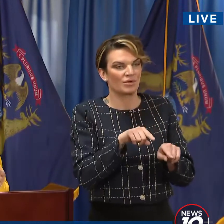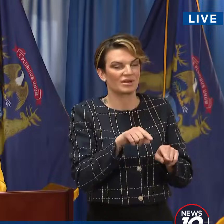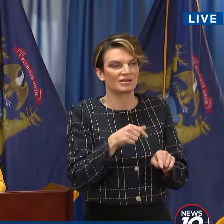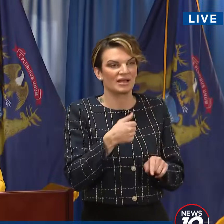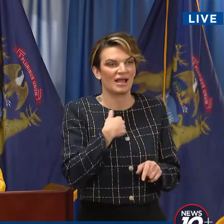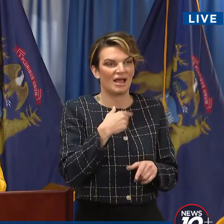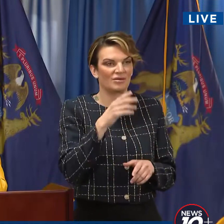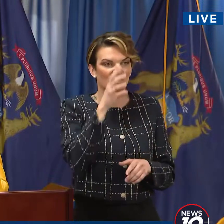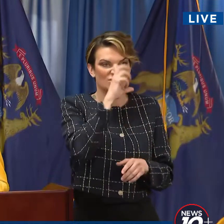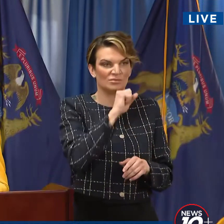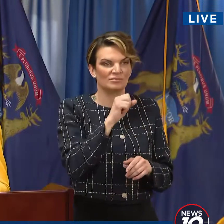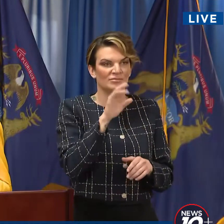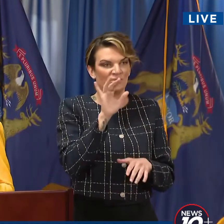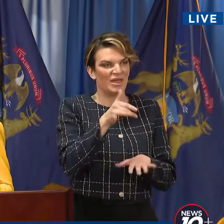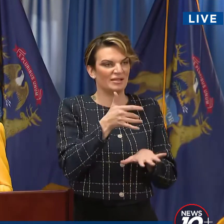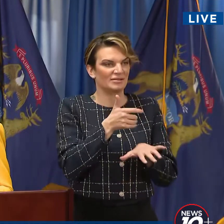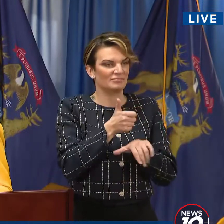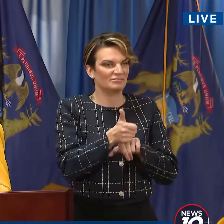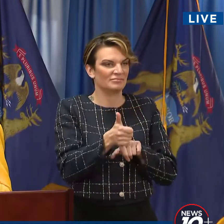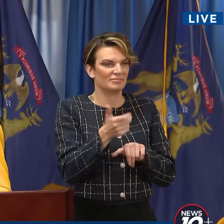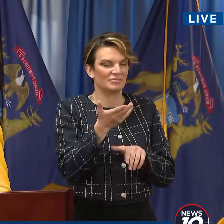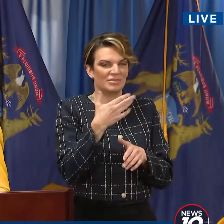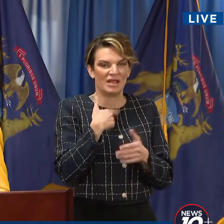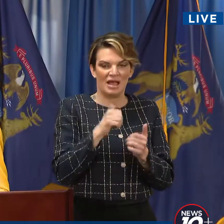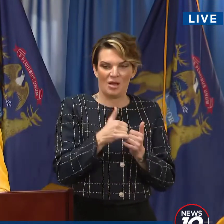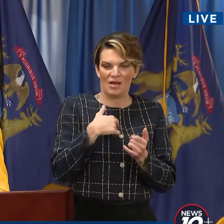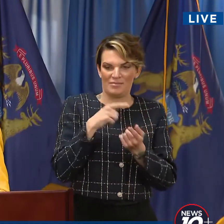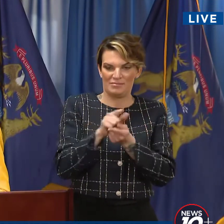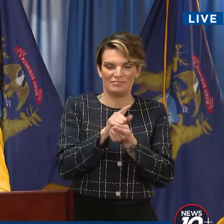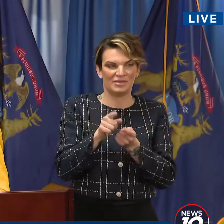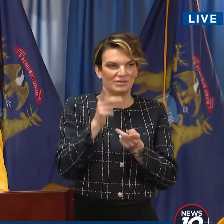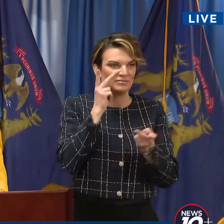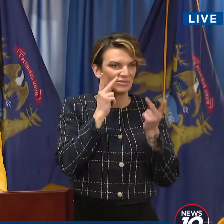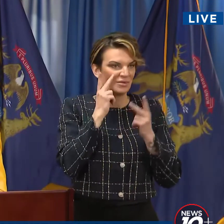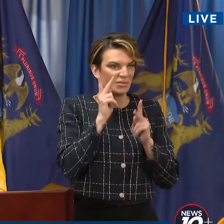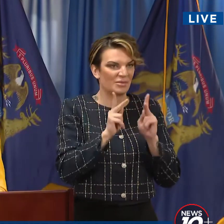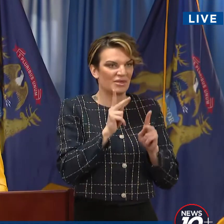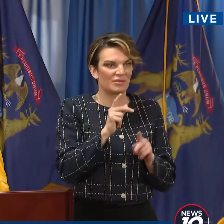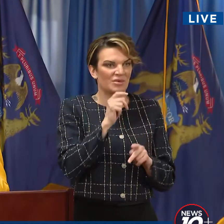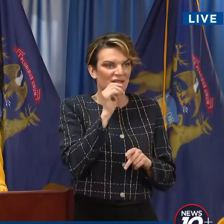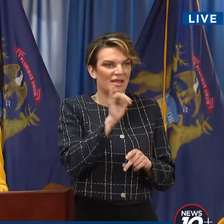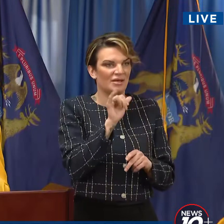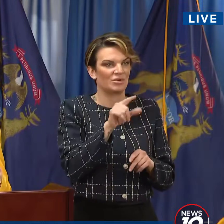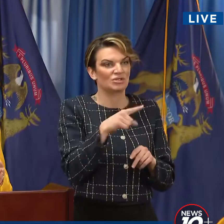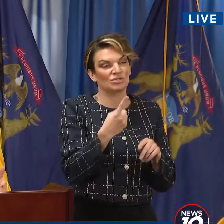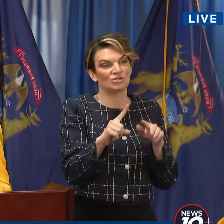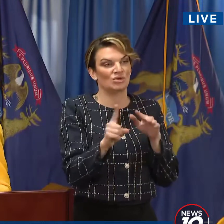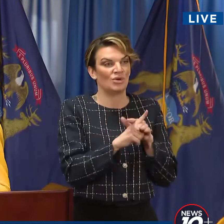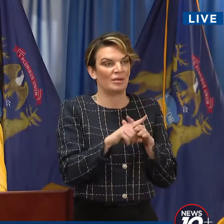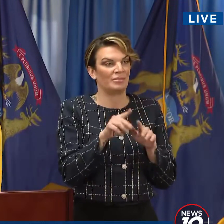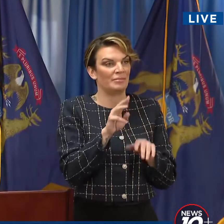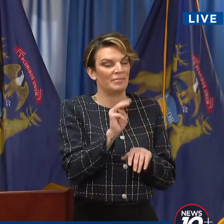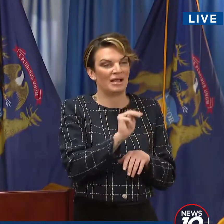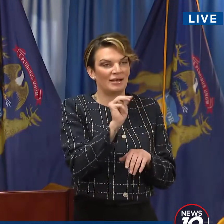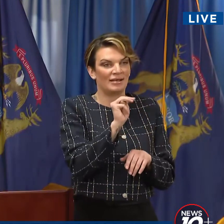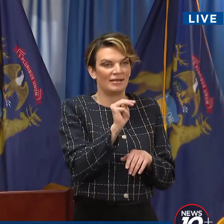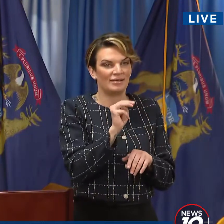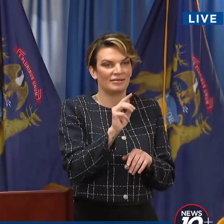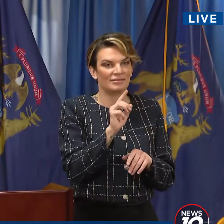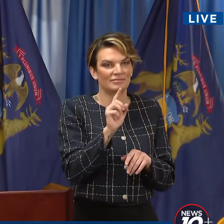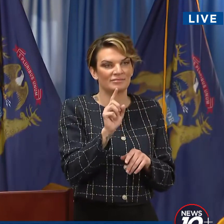I would attribute a lot of it to that based on what I saw and talking to people. It wasn't like we just showed up on Monday